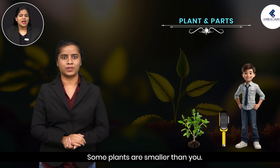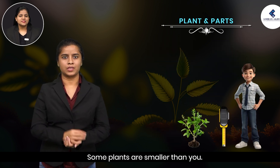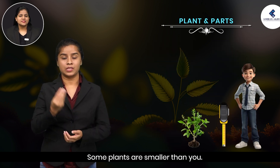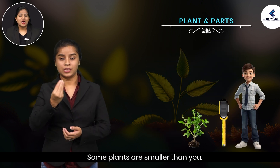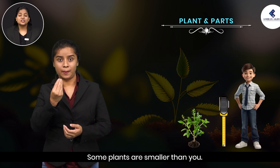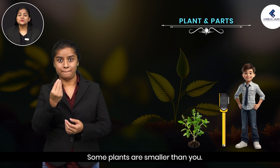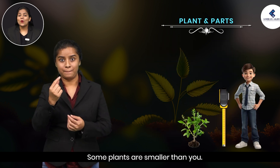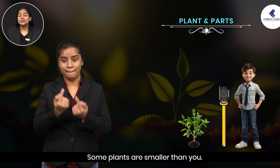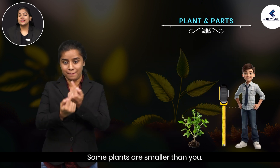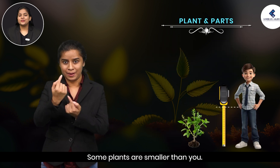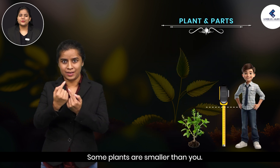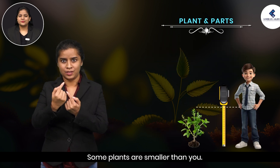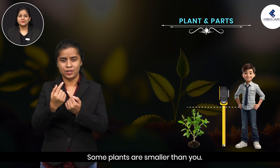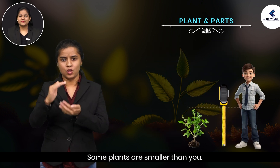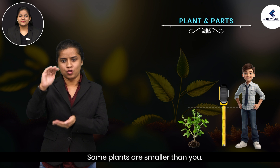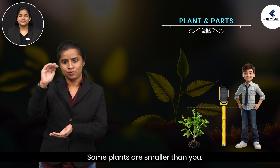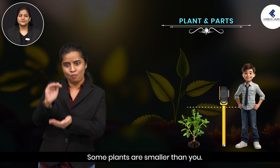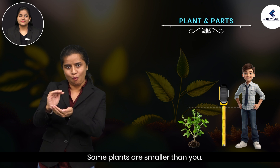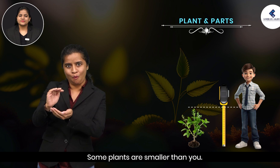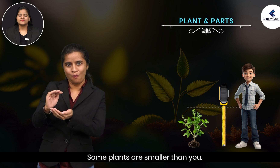Some plants are smaller than you.